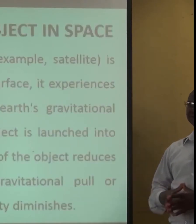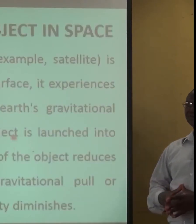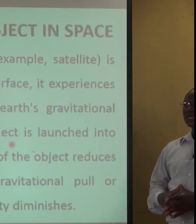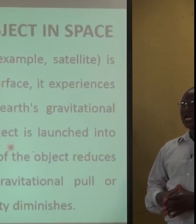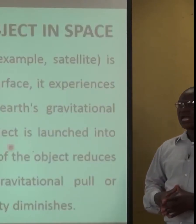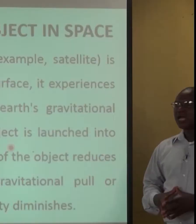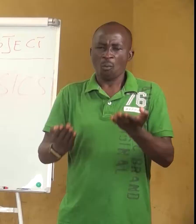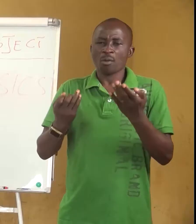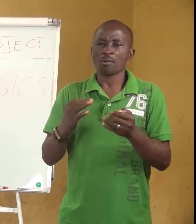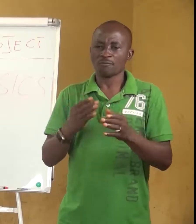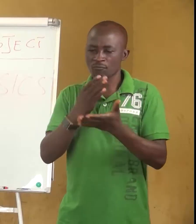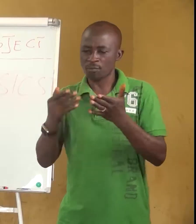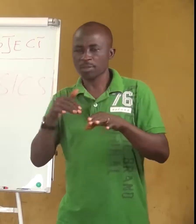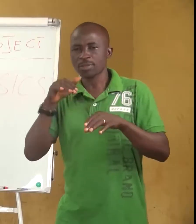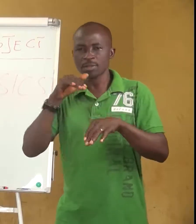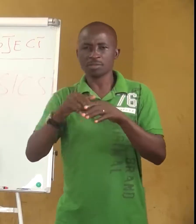space.